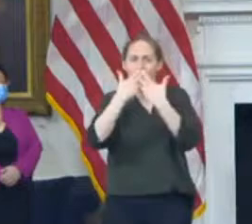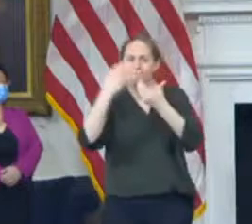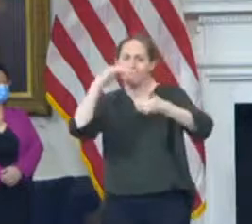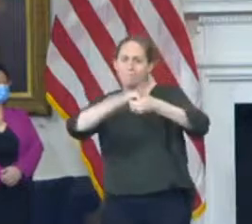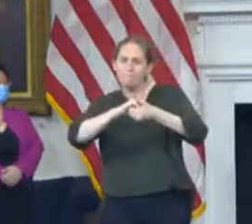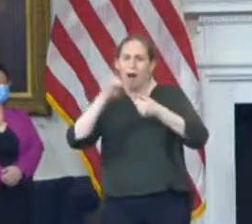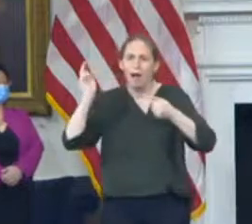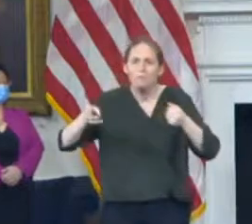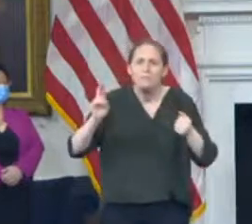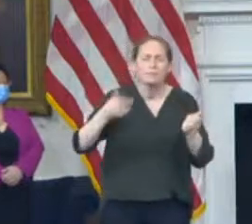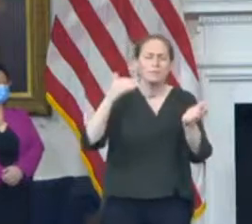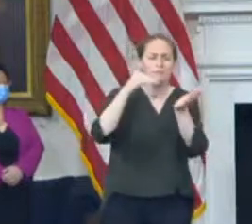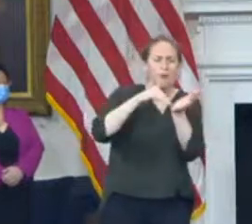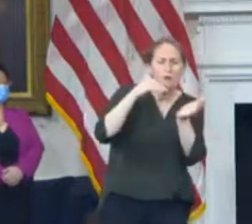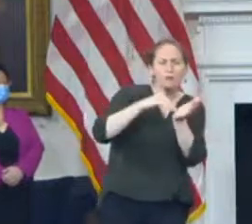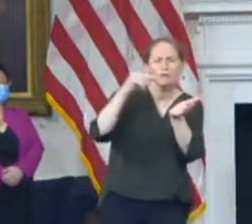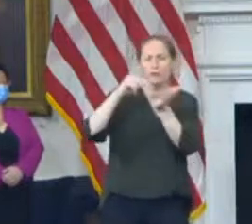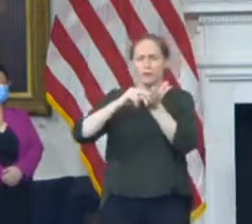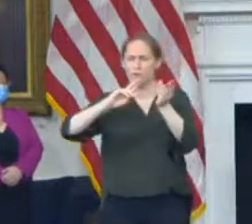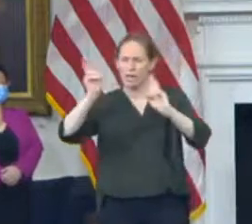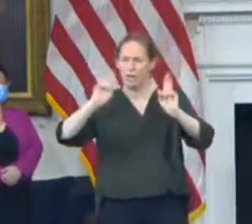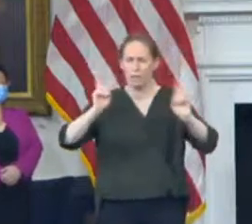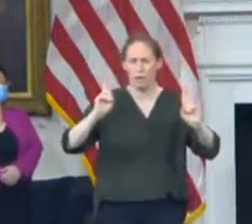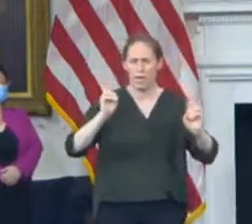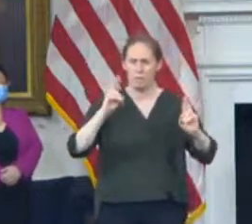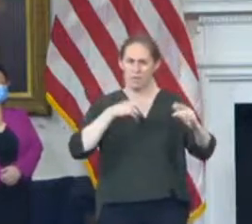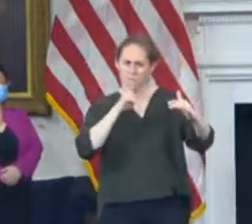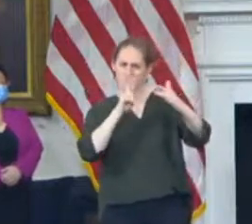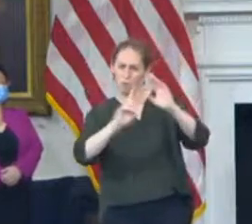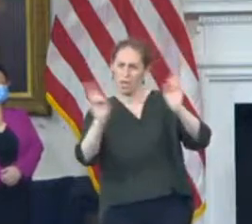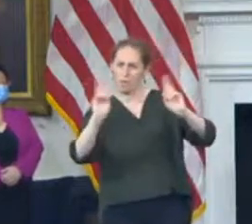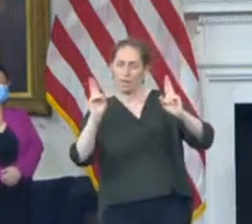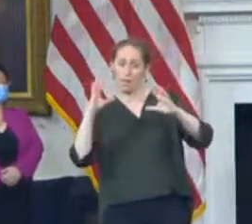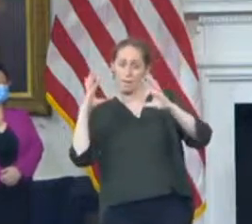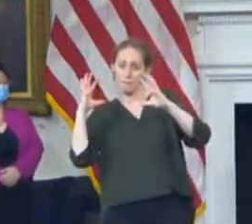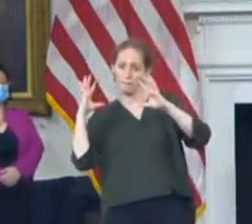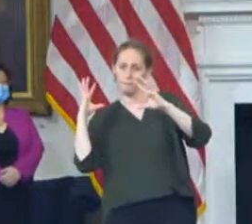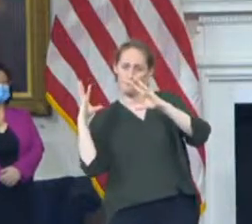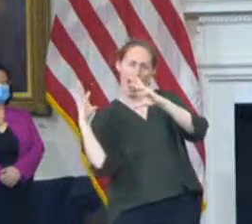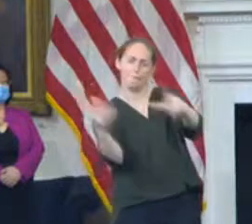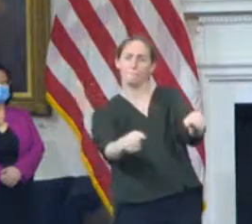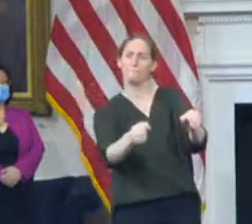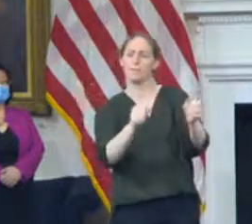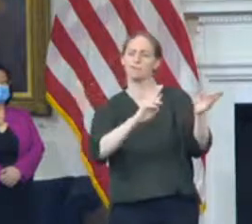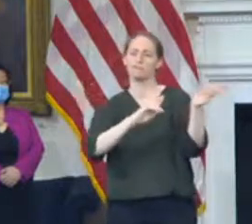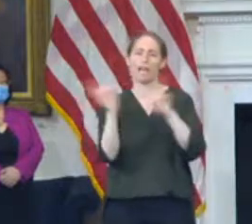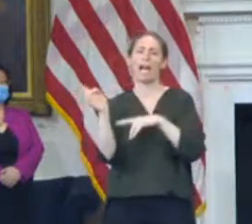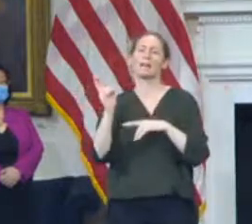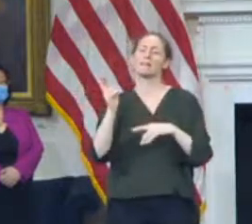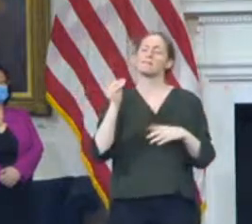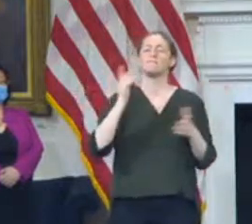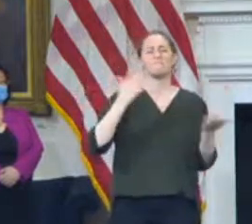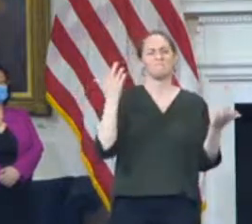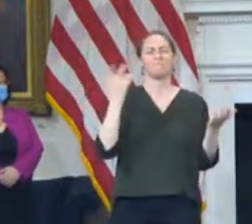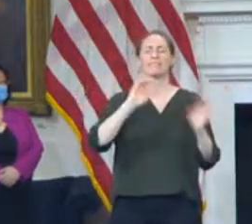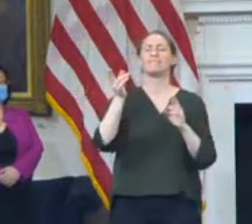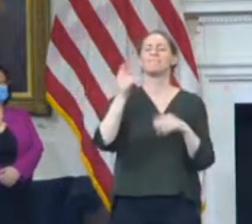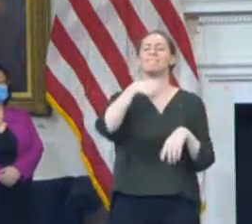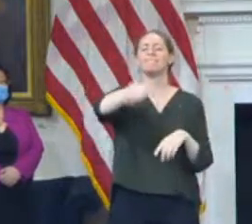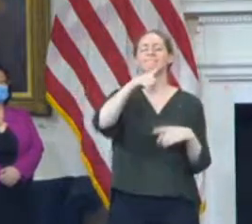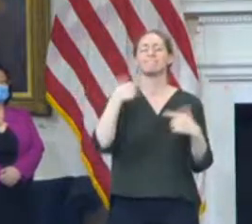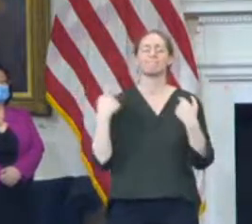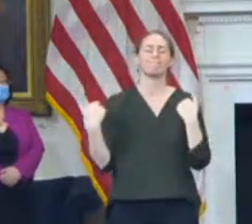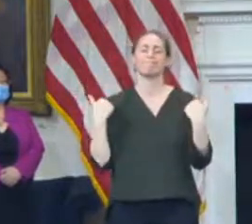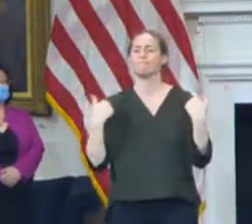providers, we will continue to aggressively prepare so that we are ready to act immediately when a vaccine becomes available.